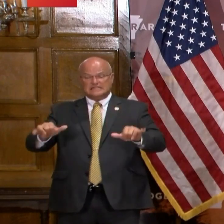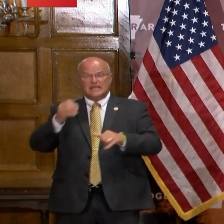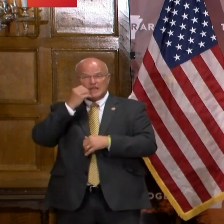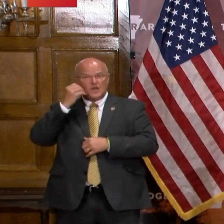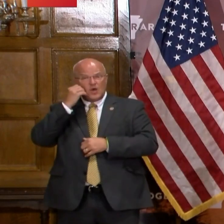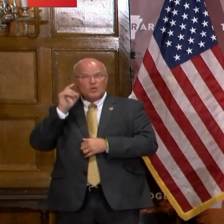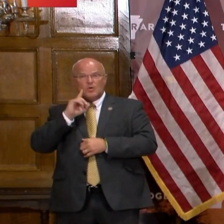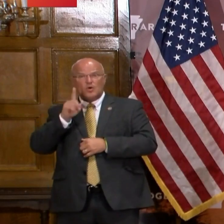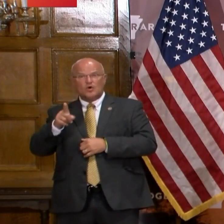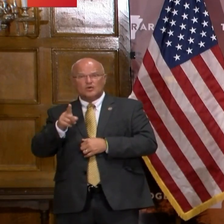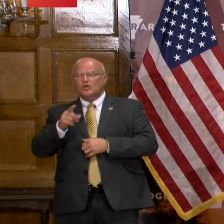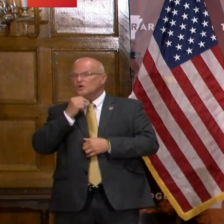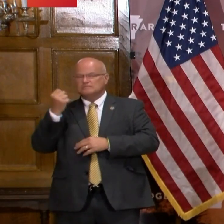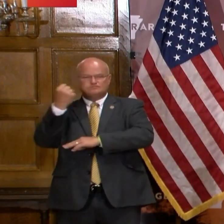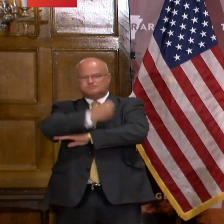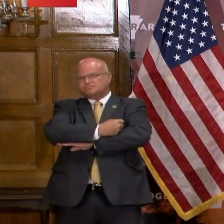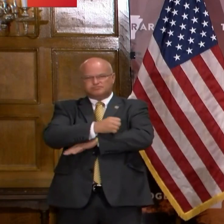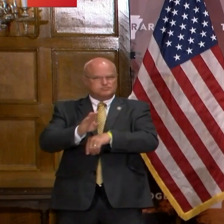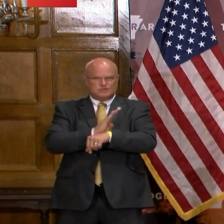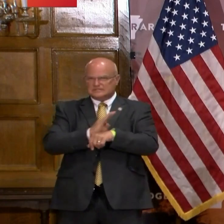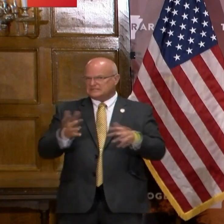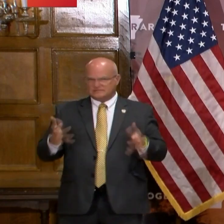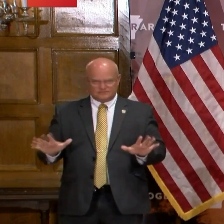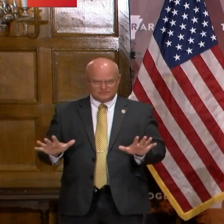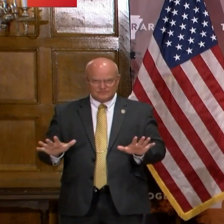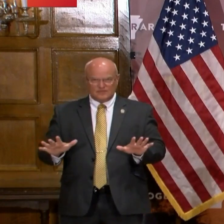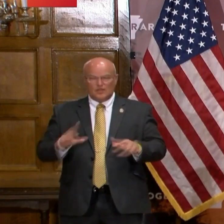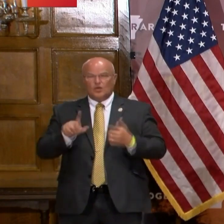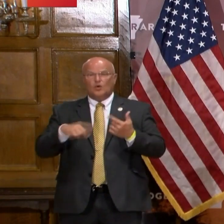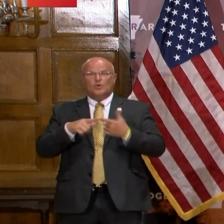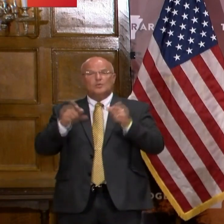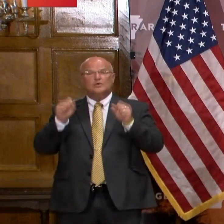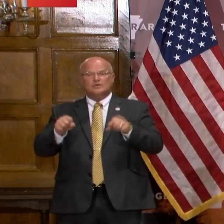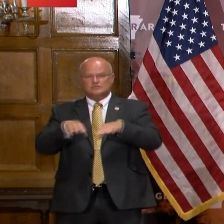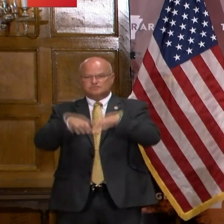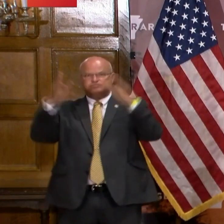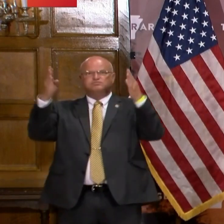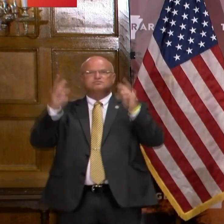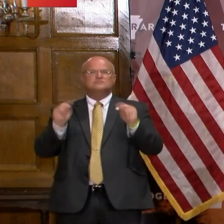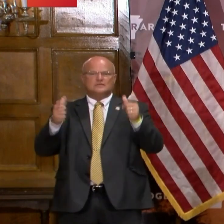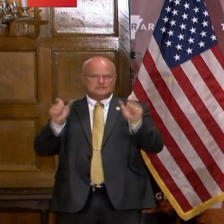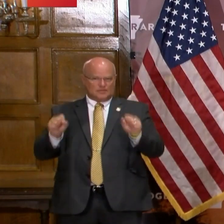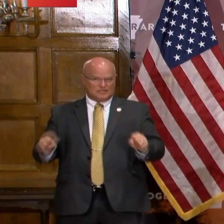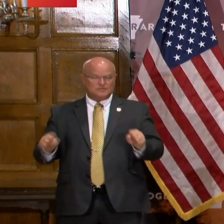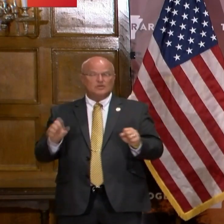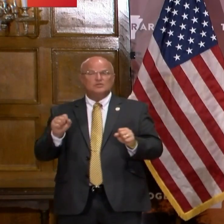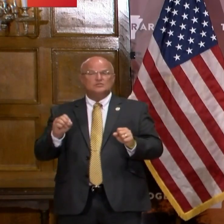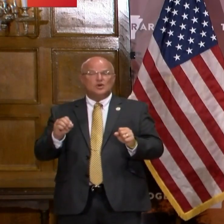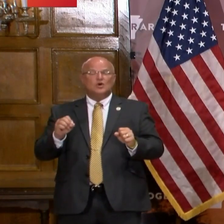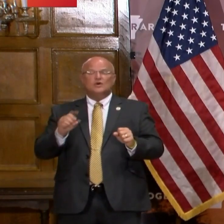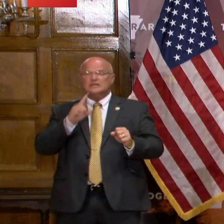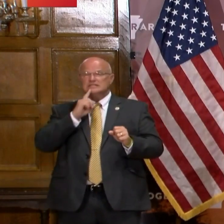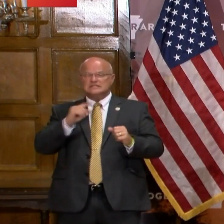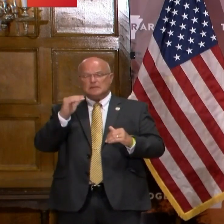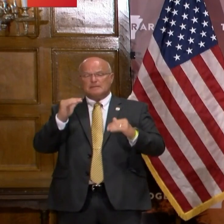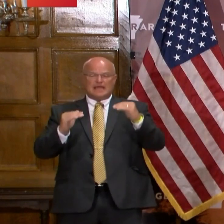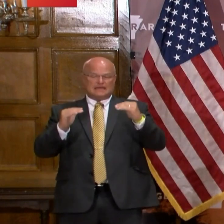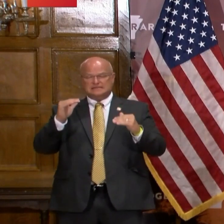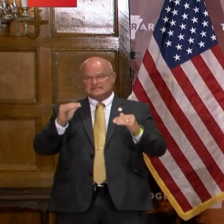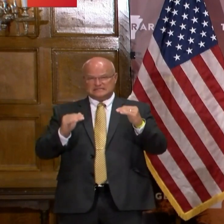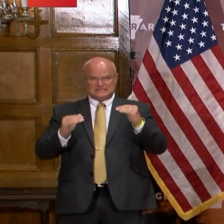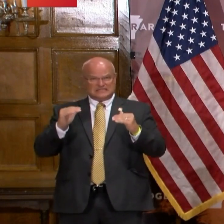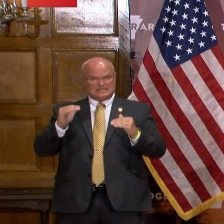order. We resisted shutting down businesses. And when we could, we lifted the restrictions. So it's a matter of